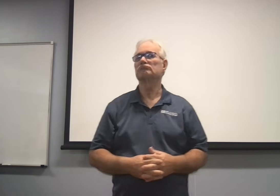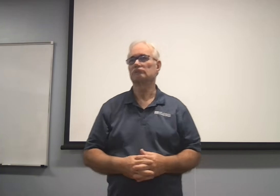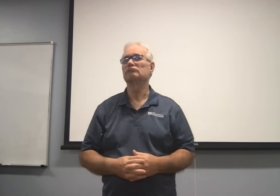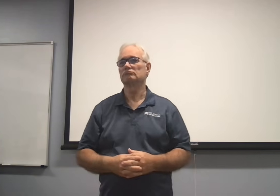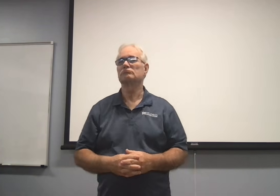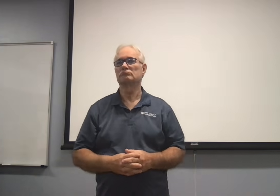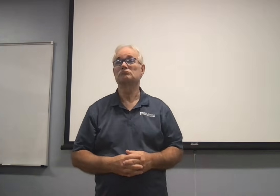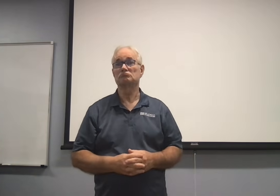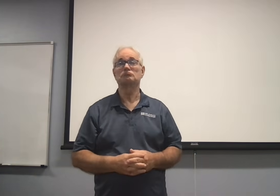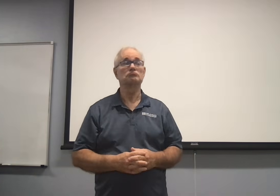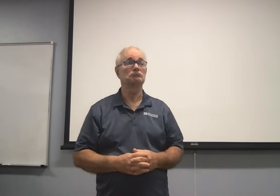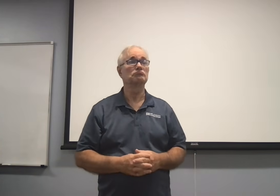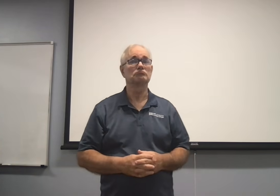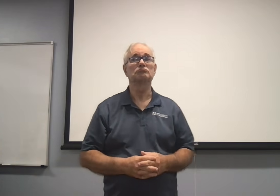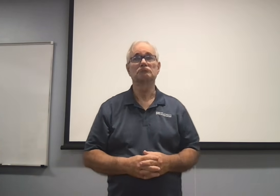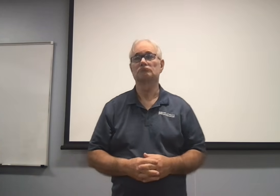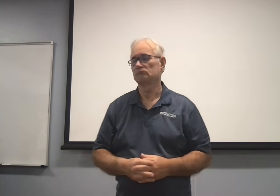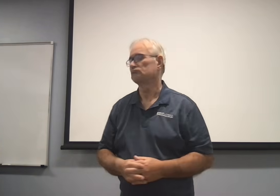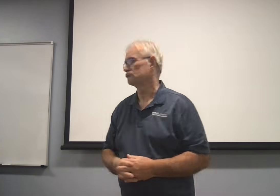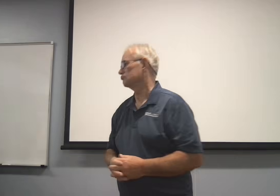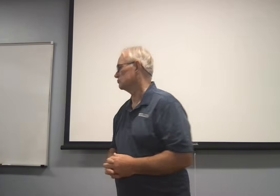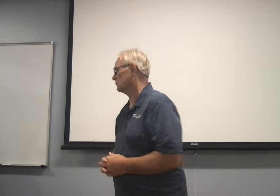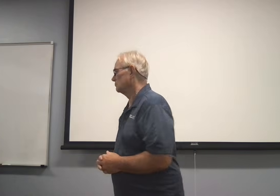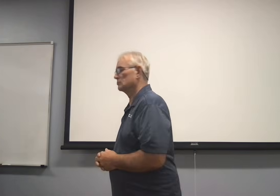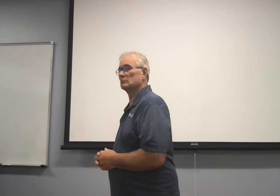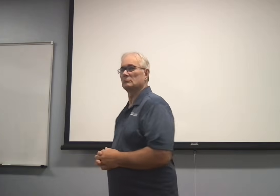Okay. That's hard.